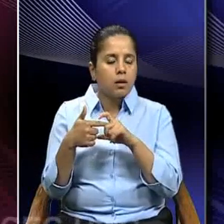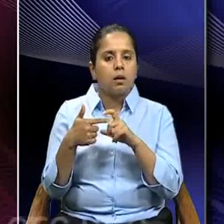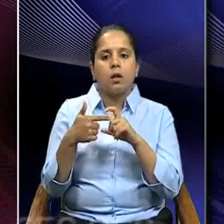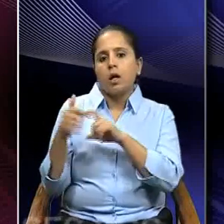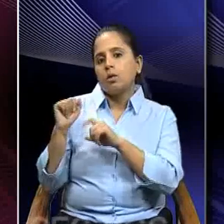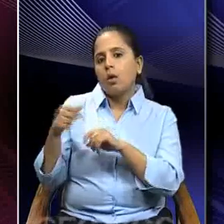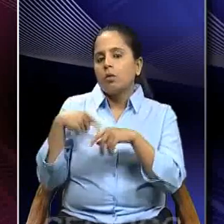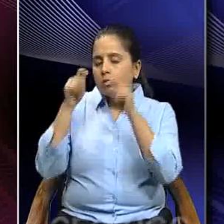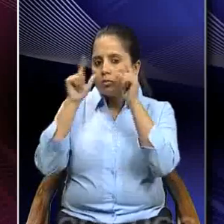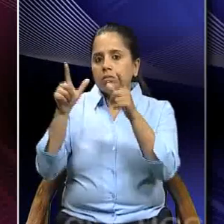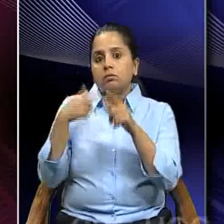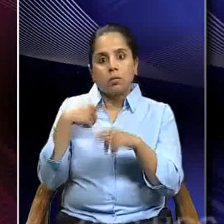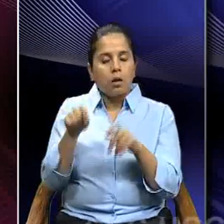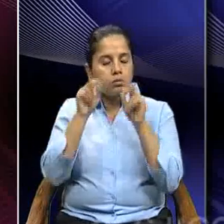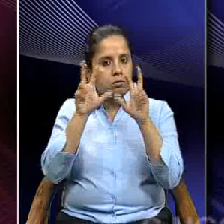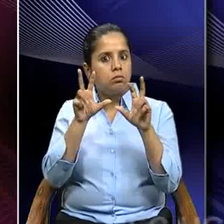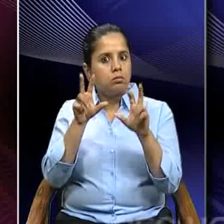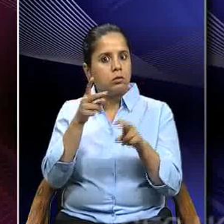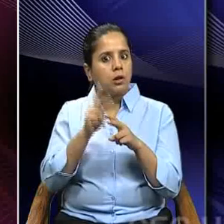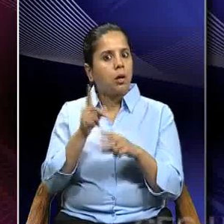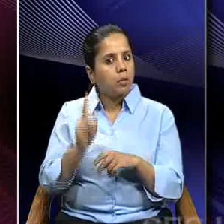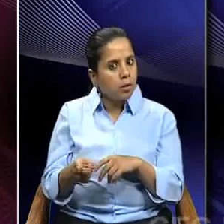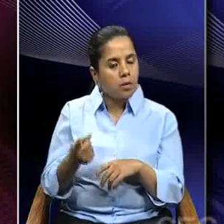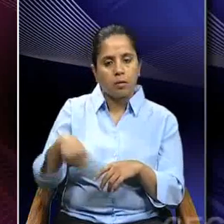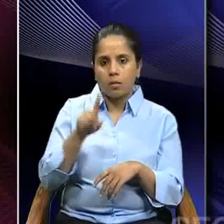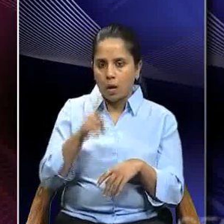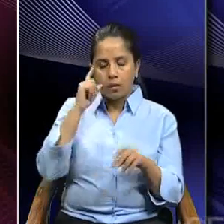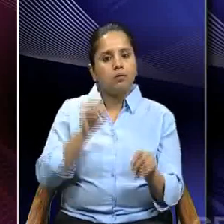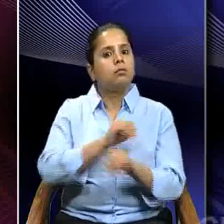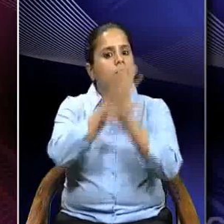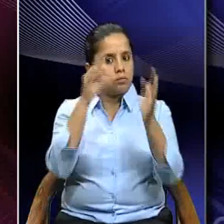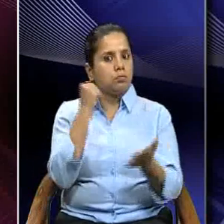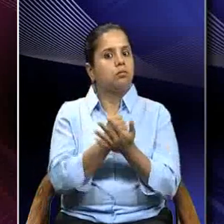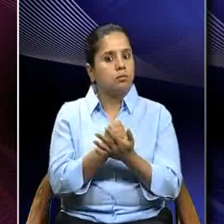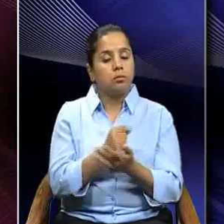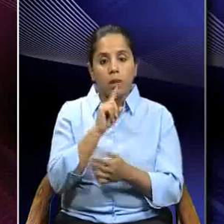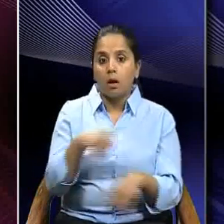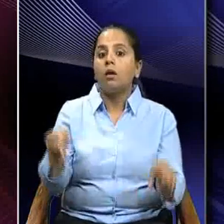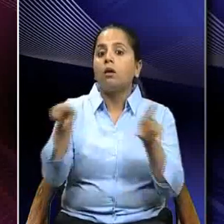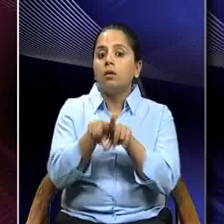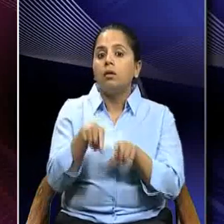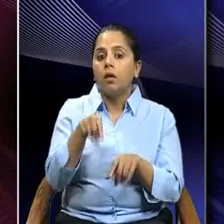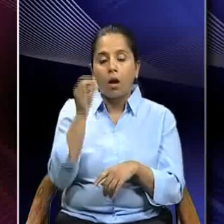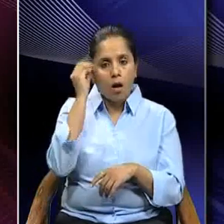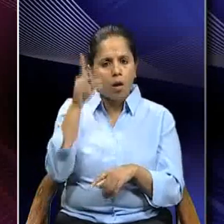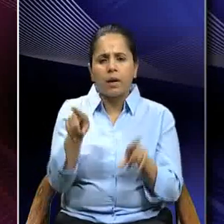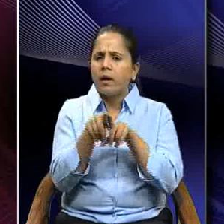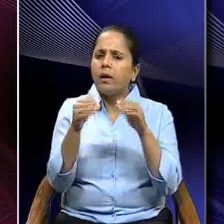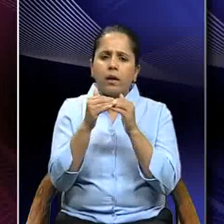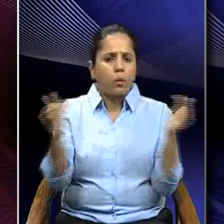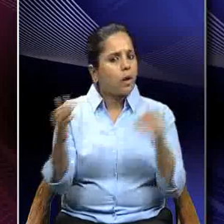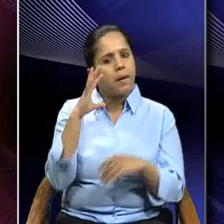that we should stay awakened, we should have enlightenment, but along with that, awakening is equally